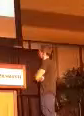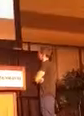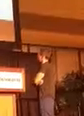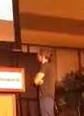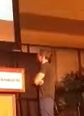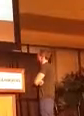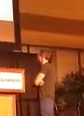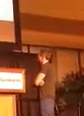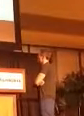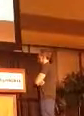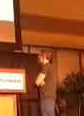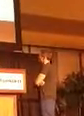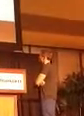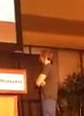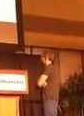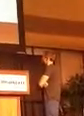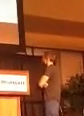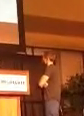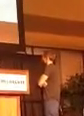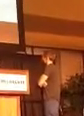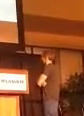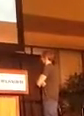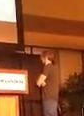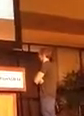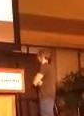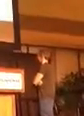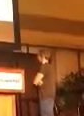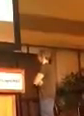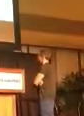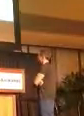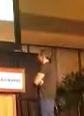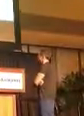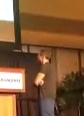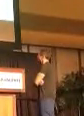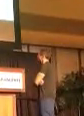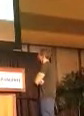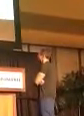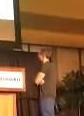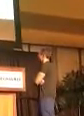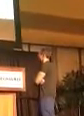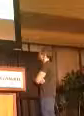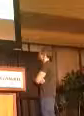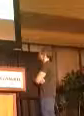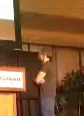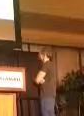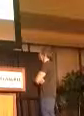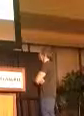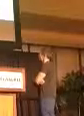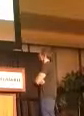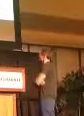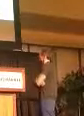When all that you've tried leaves nothing but holes inside.